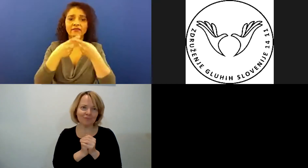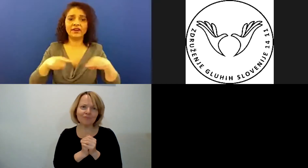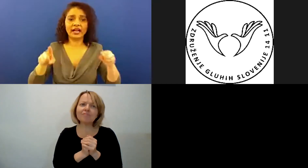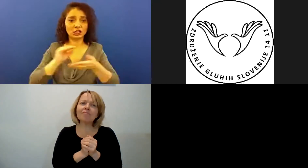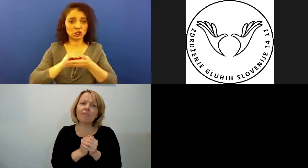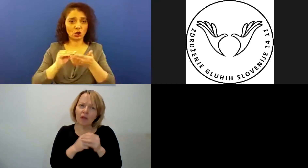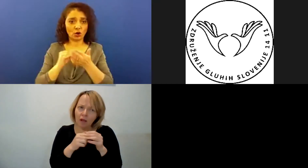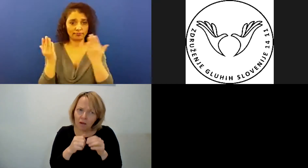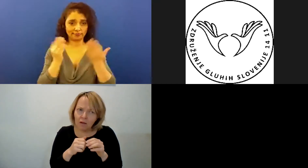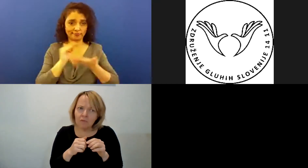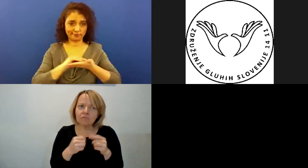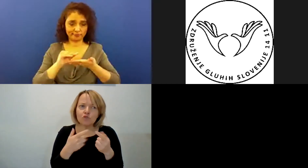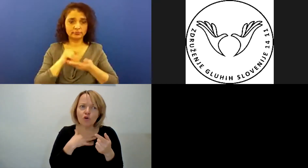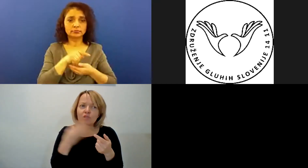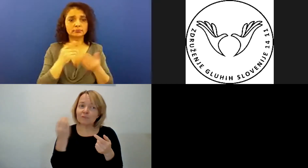our families.